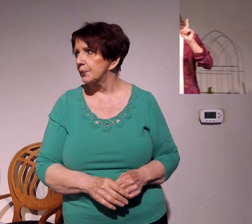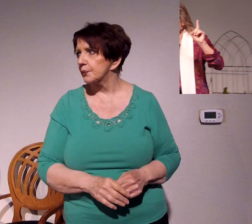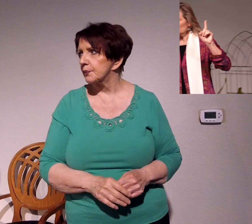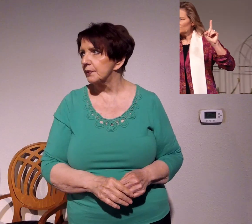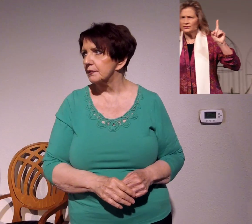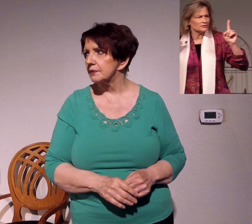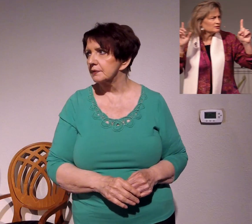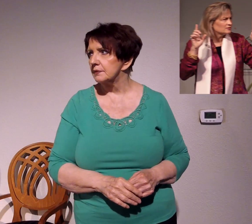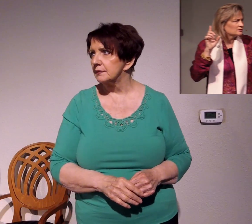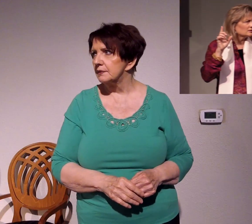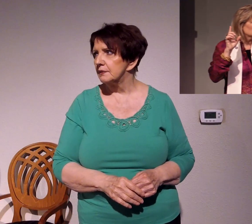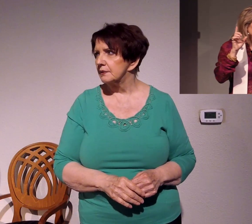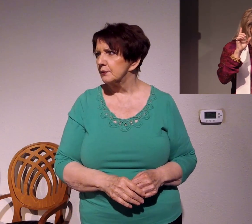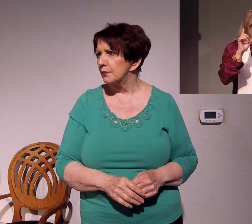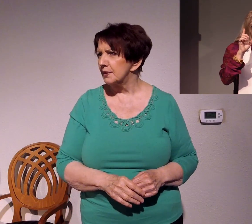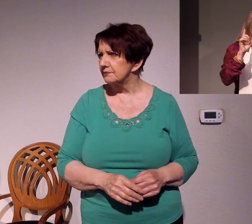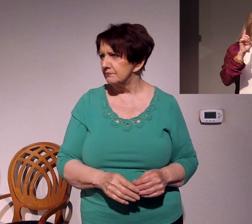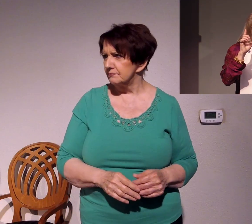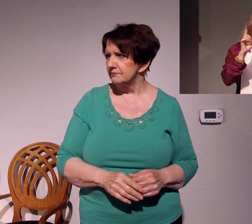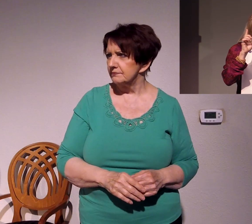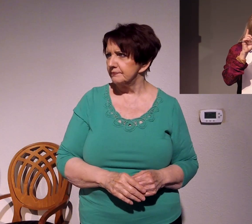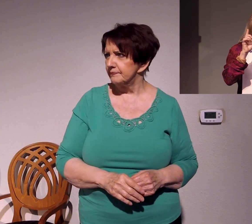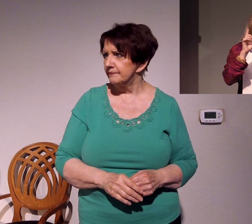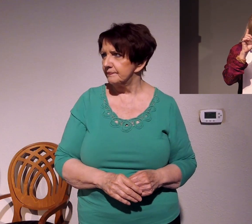Thinking styles.